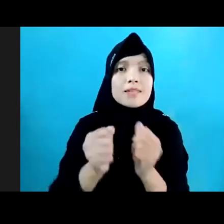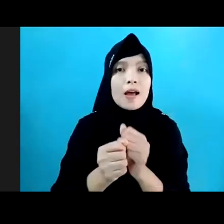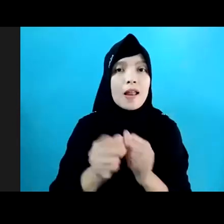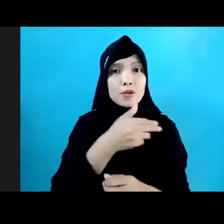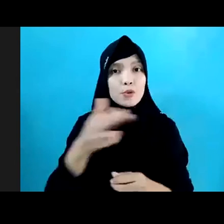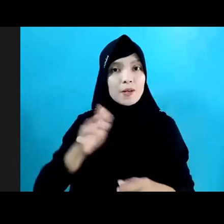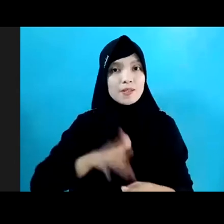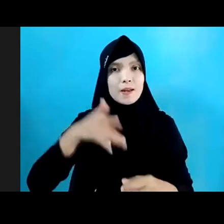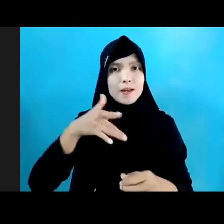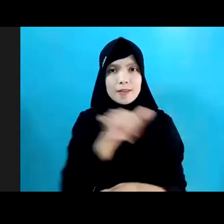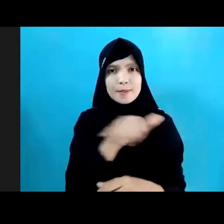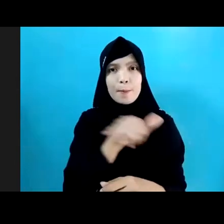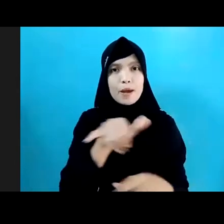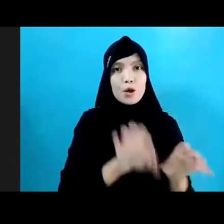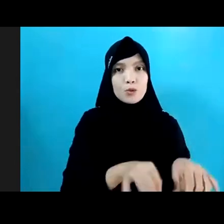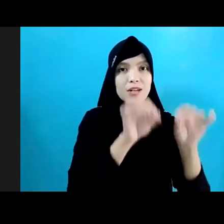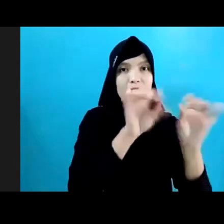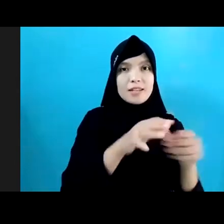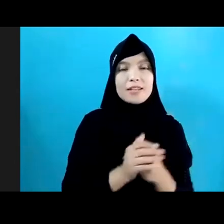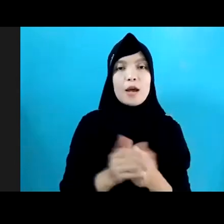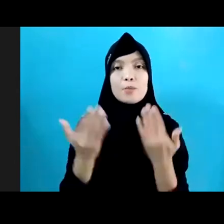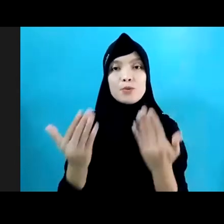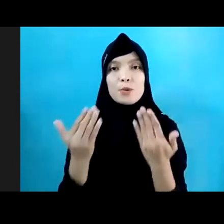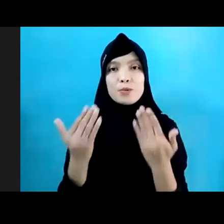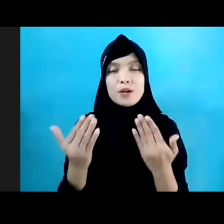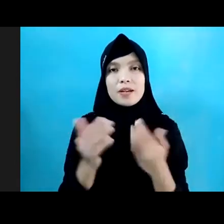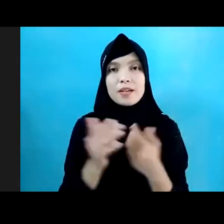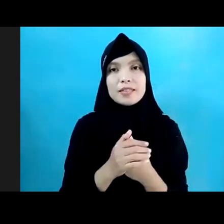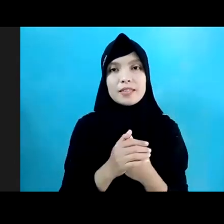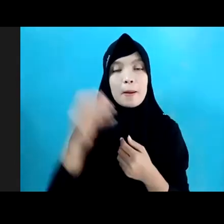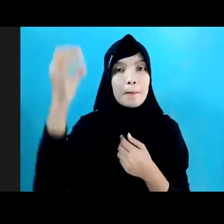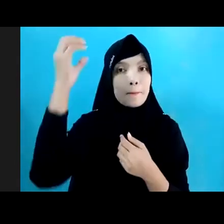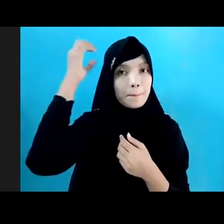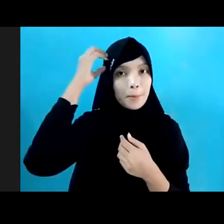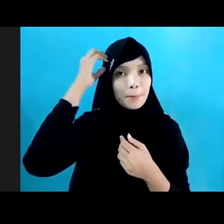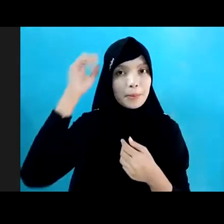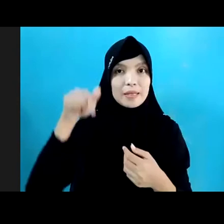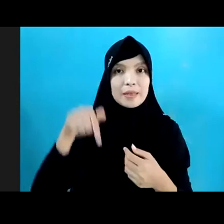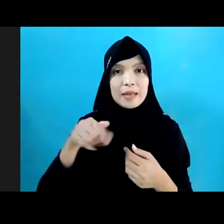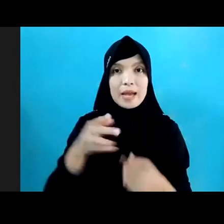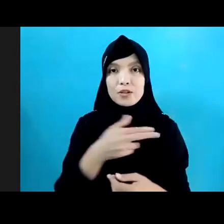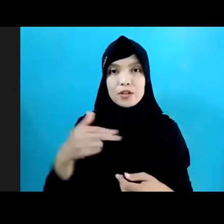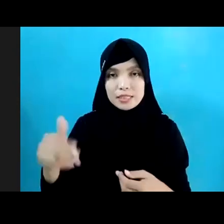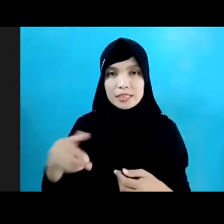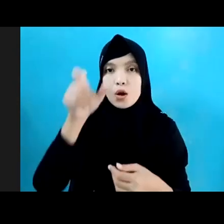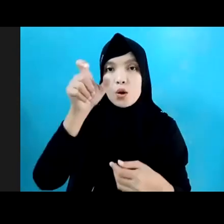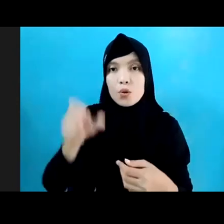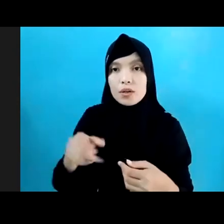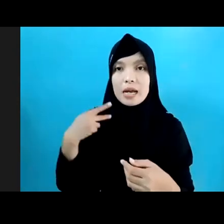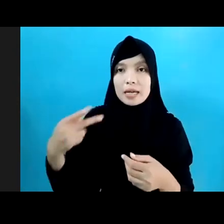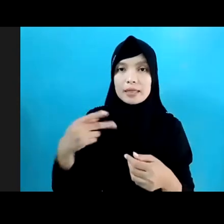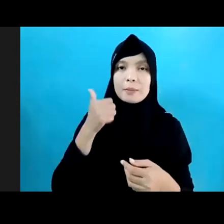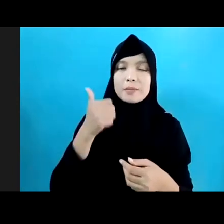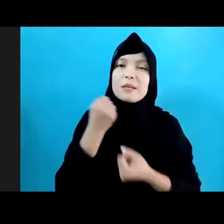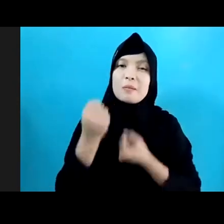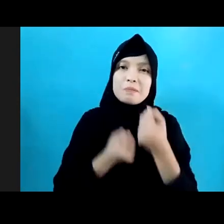And Our People Are Trying To Help As Much As We Can But I Know That We Have Certainly Been Talking About The Situation You're